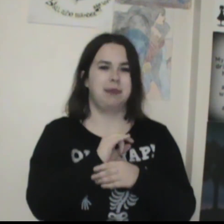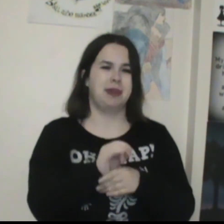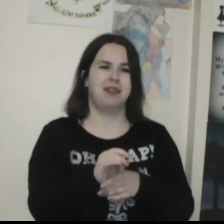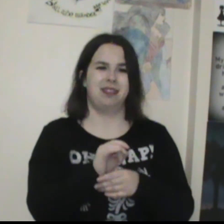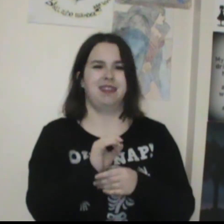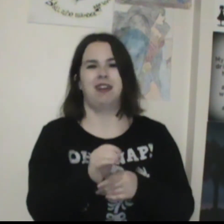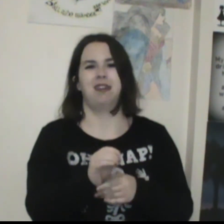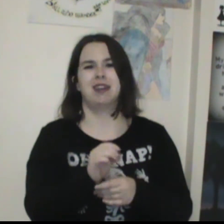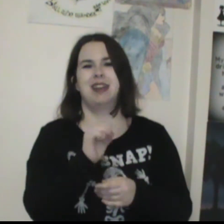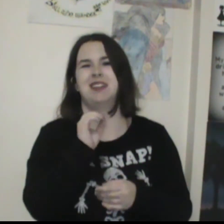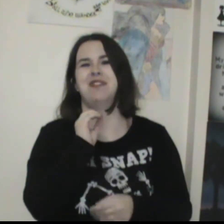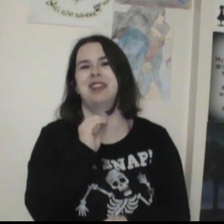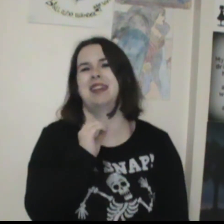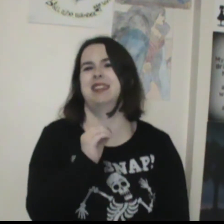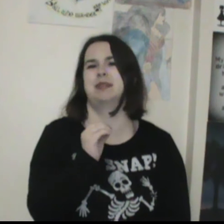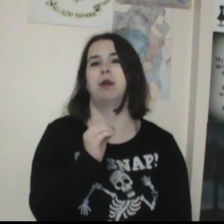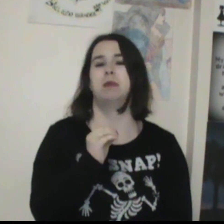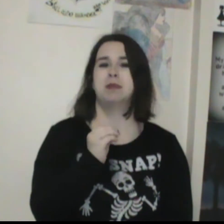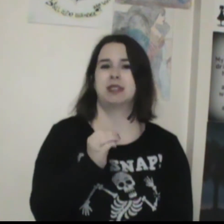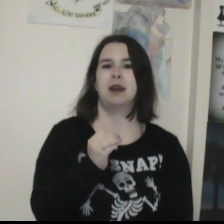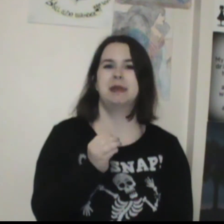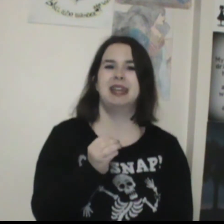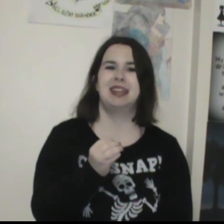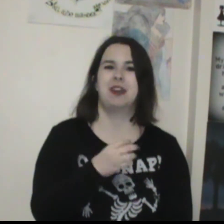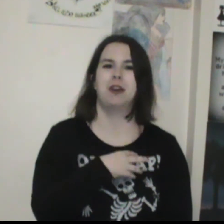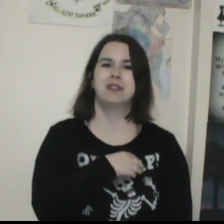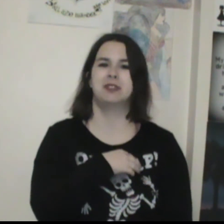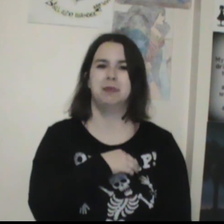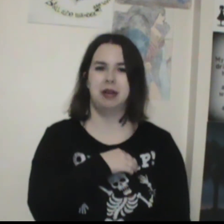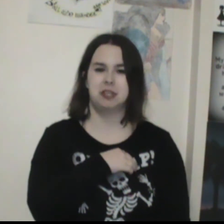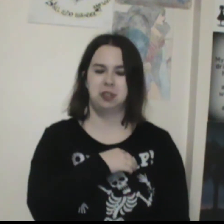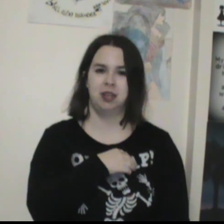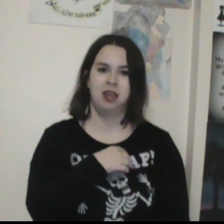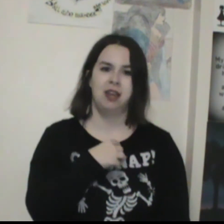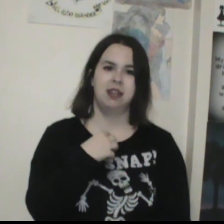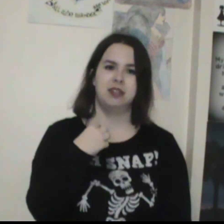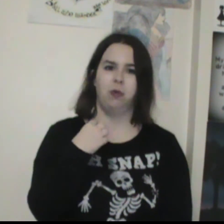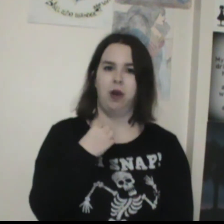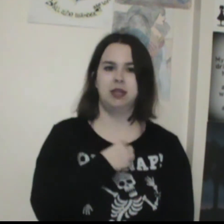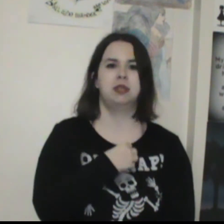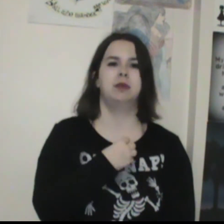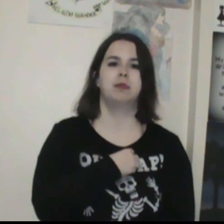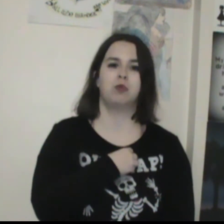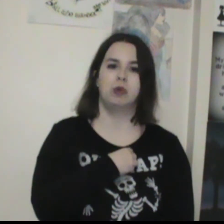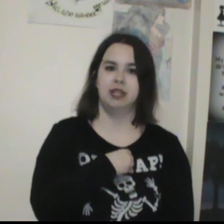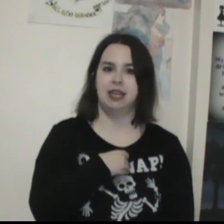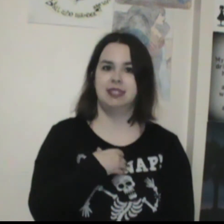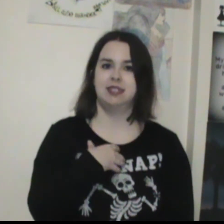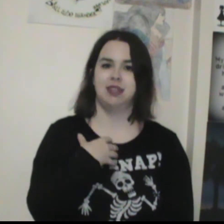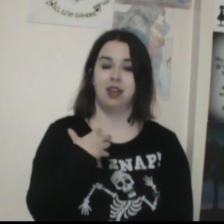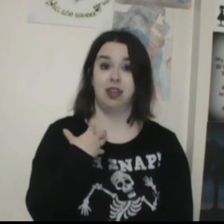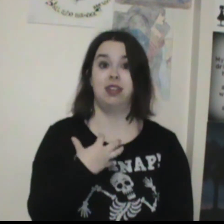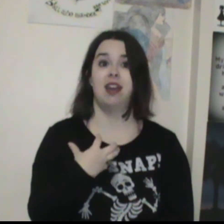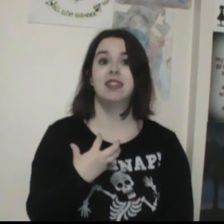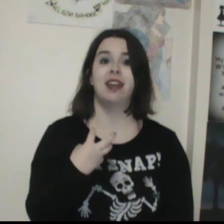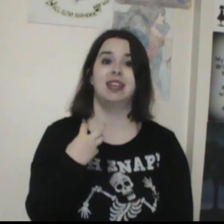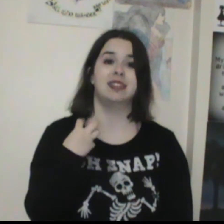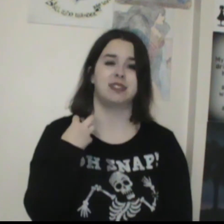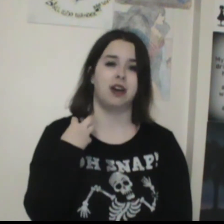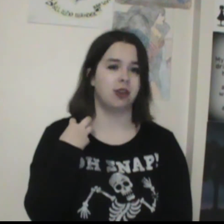out of the car, I knew that this moment was coming, and it hurt so much to watch him realize again that his daughter